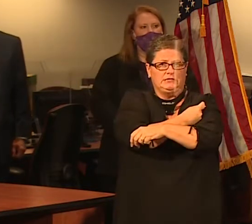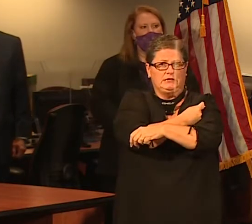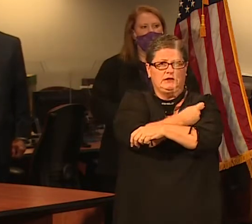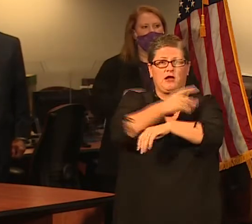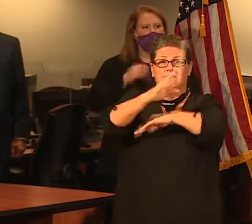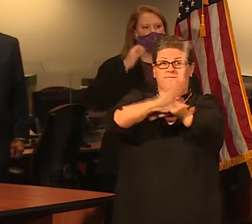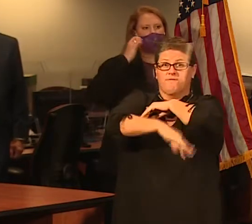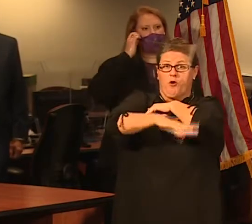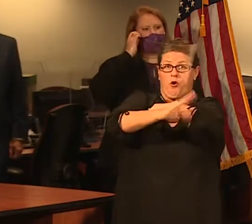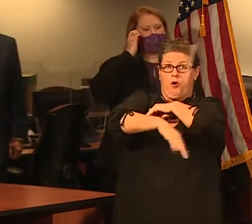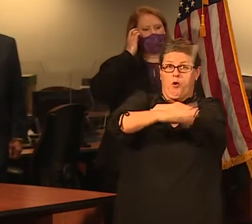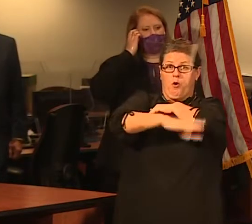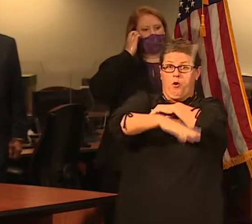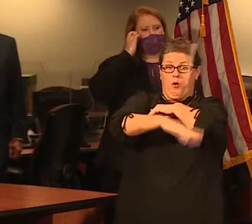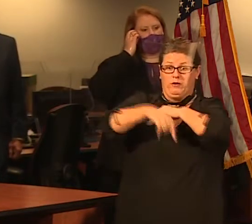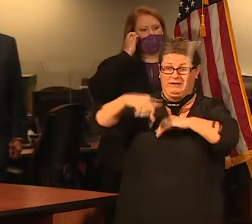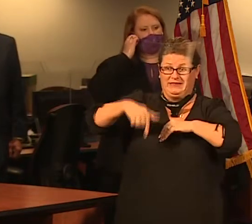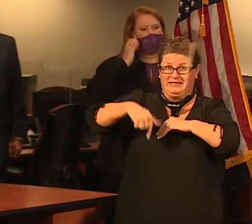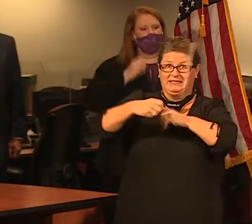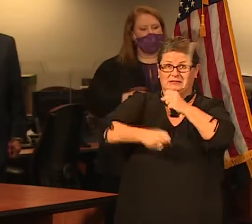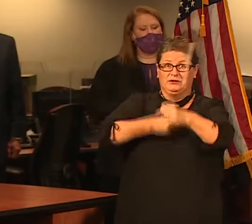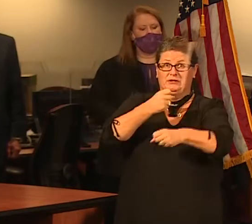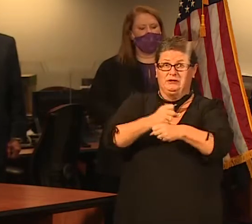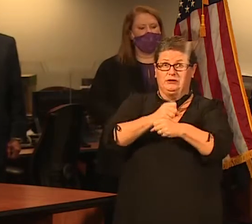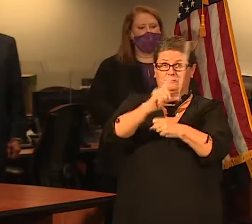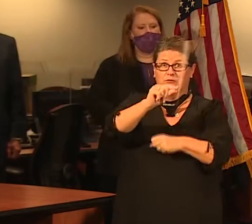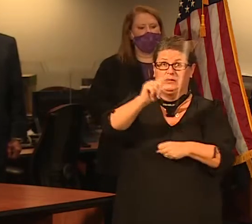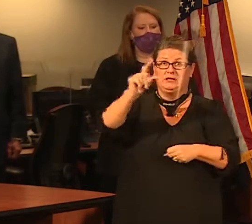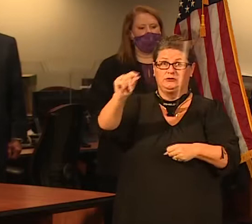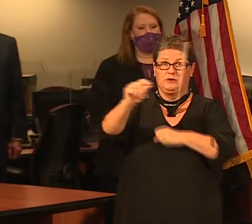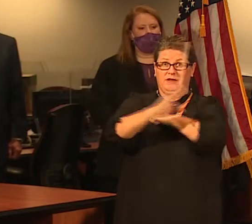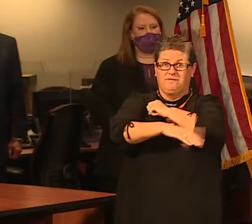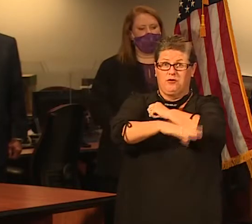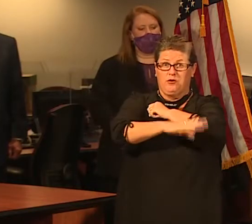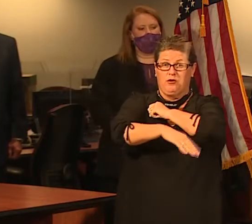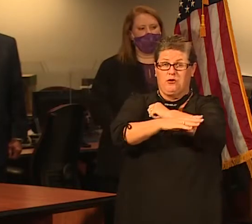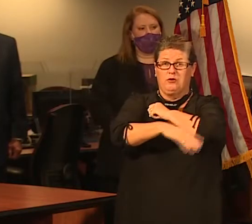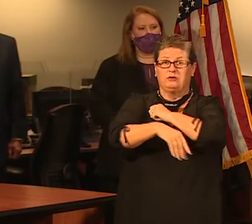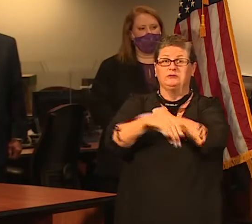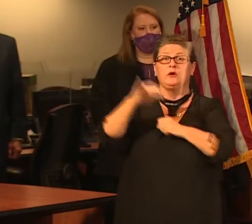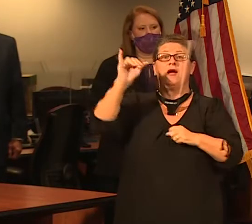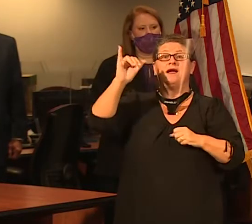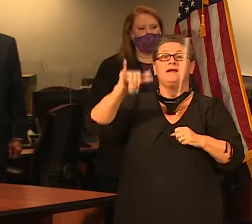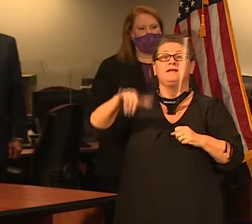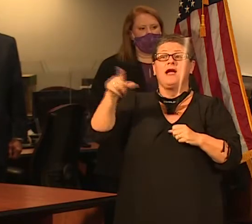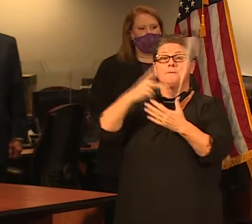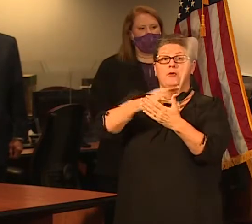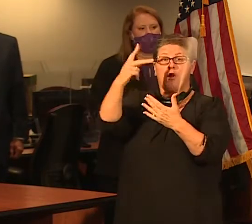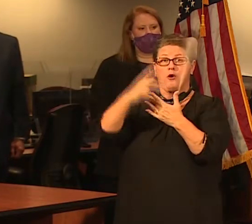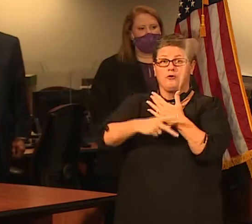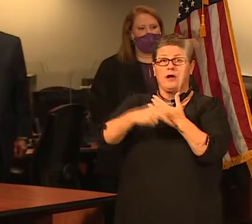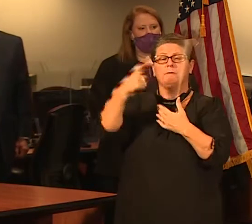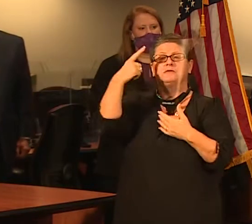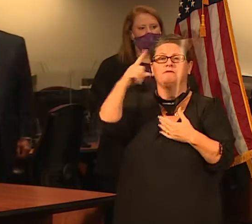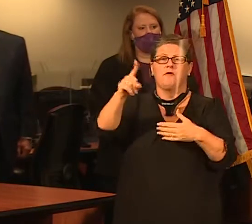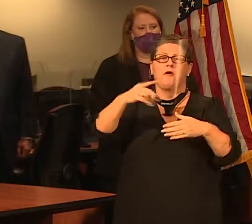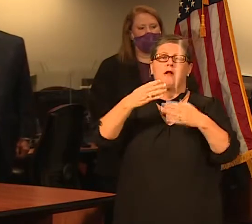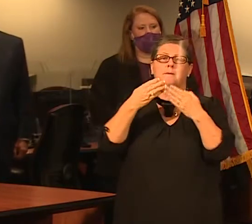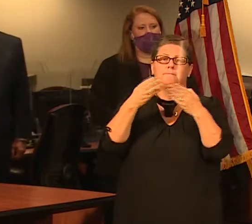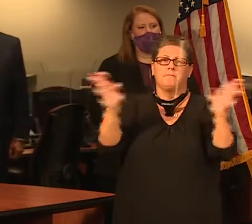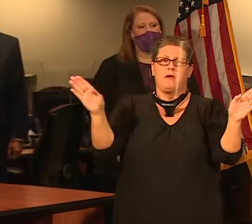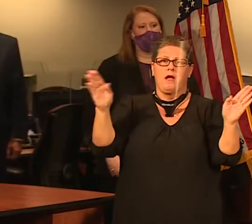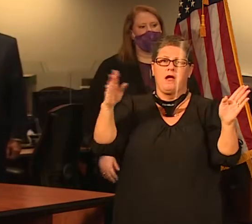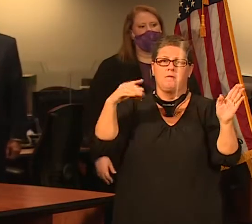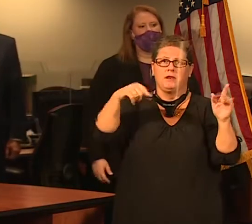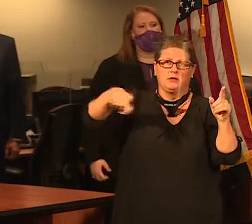fall of 2020. The vaccine distribution program is expected to be an effort of